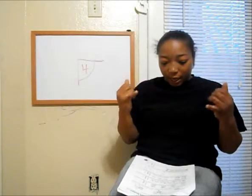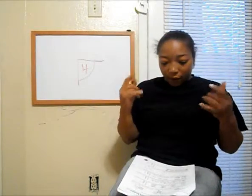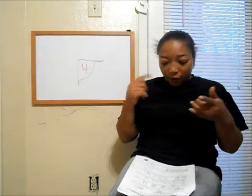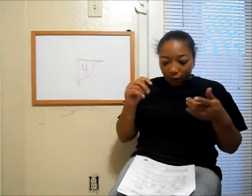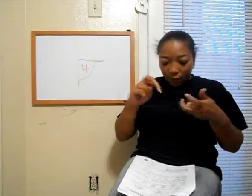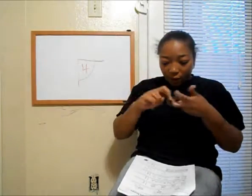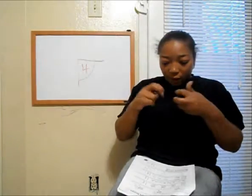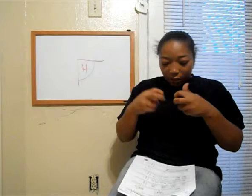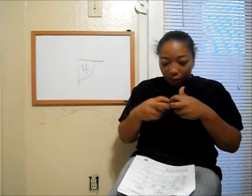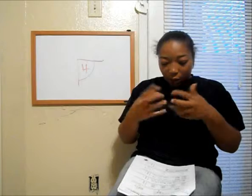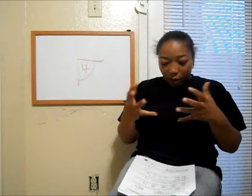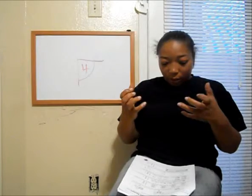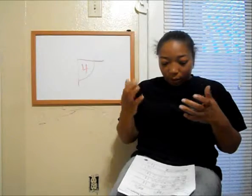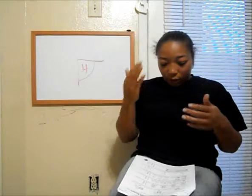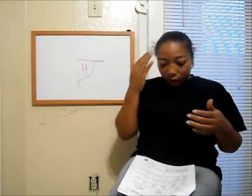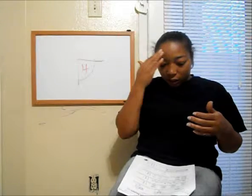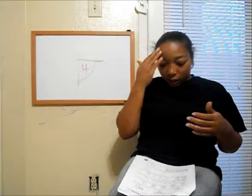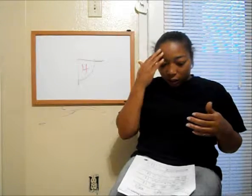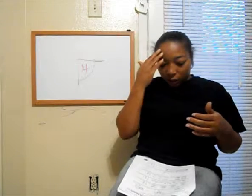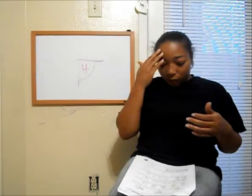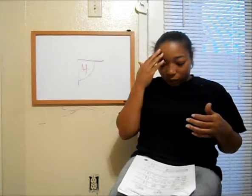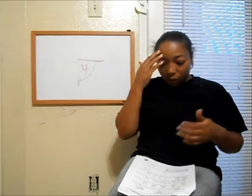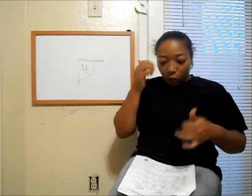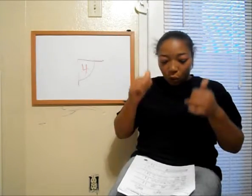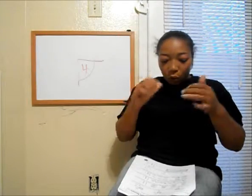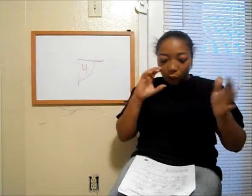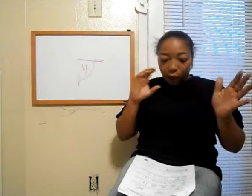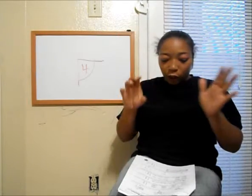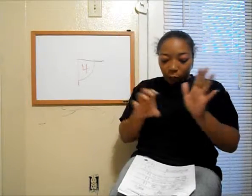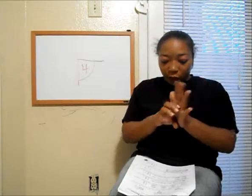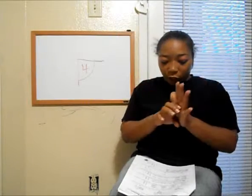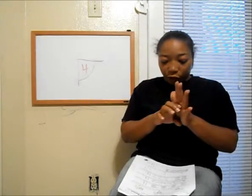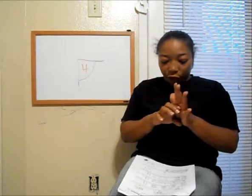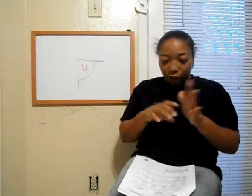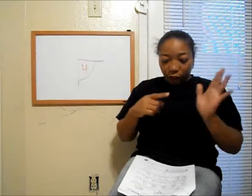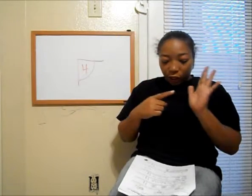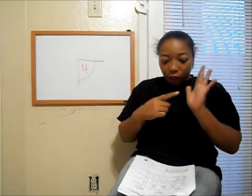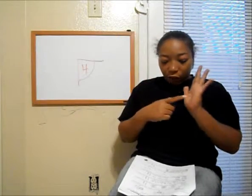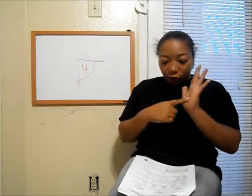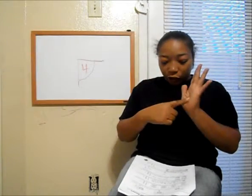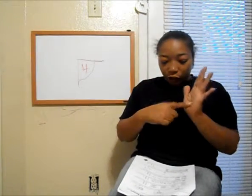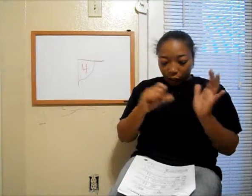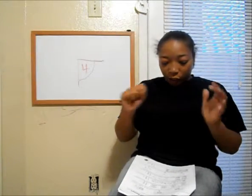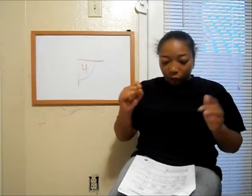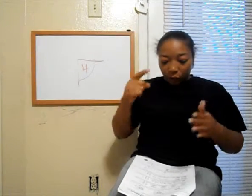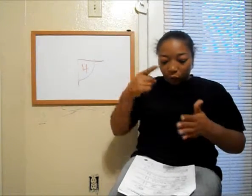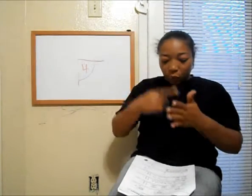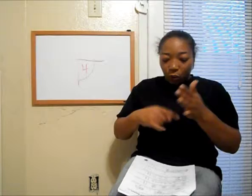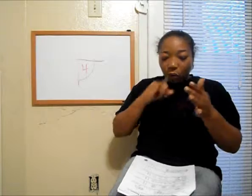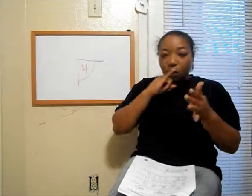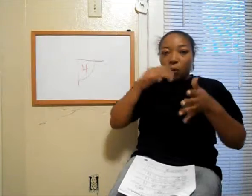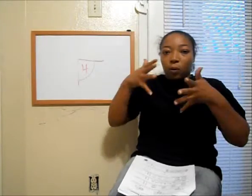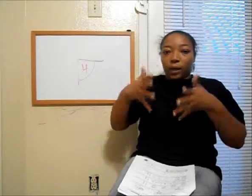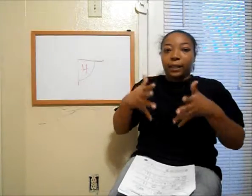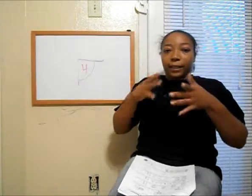Now, the problem wants to know which picture shows what is